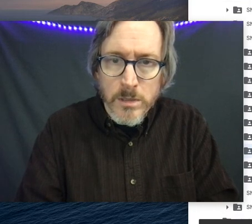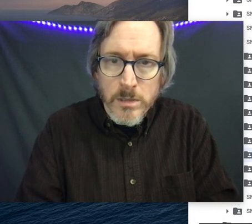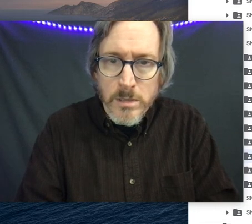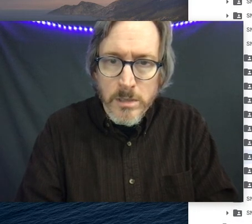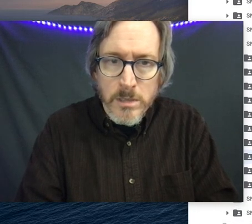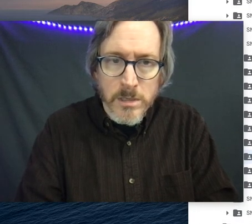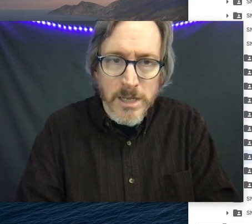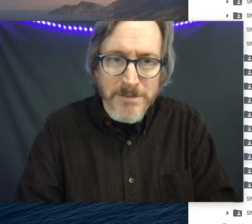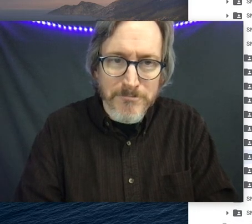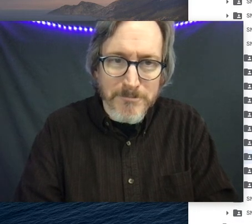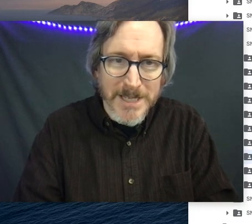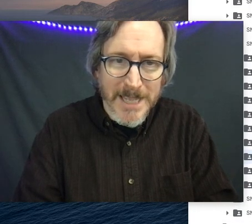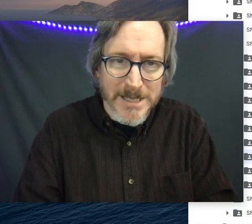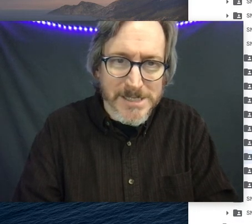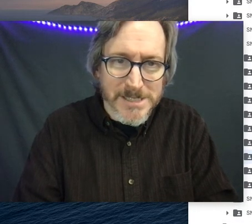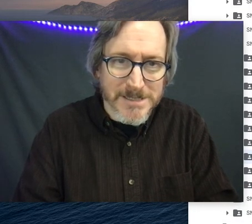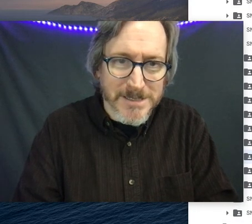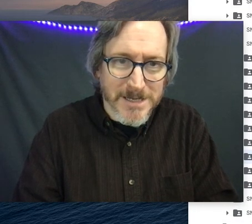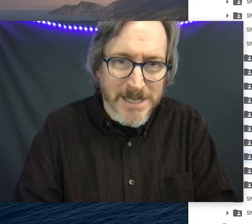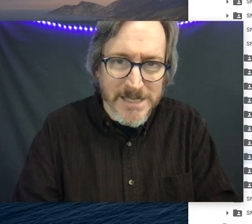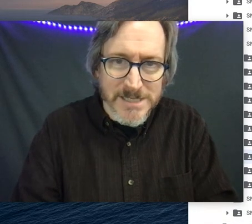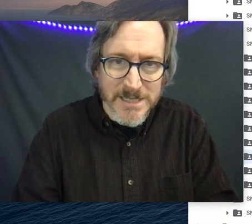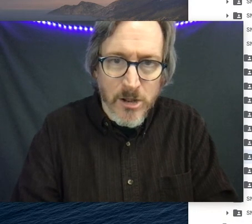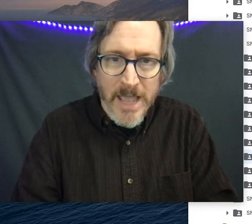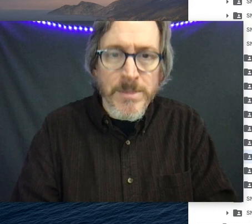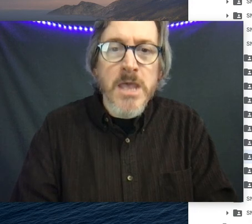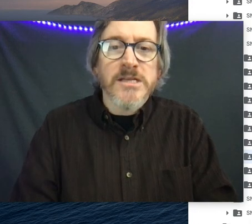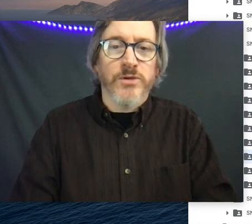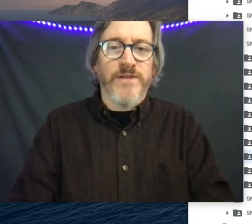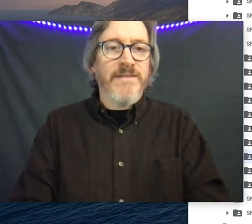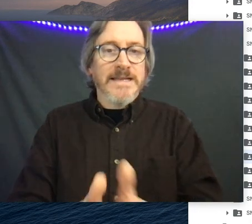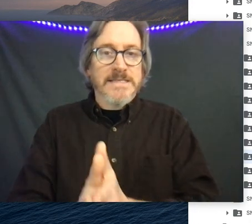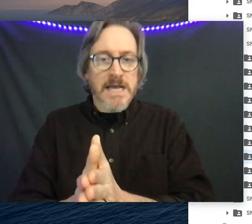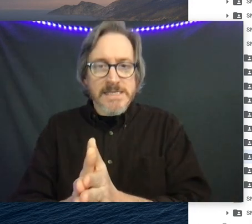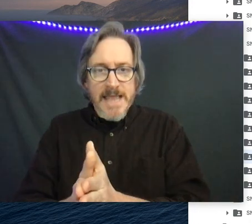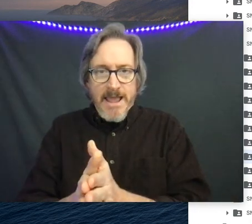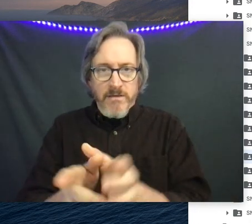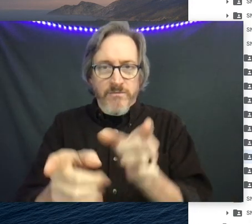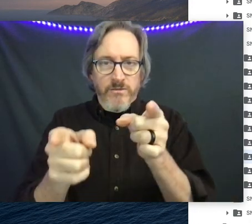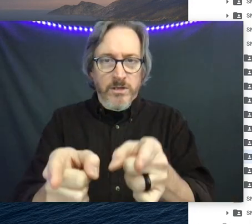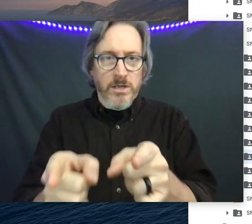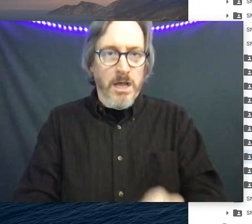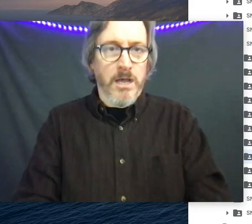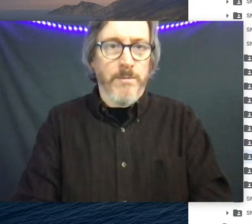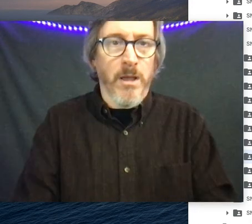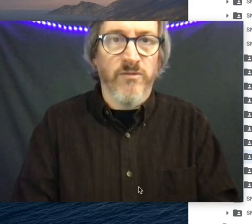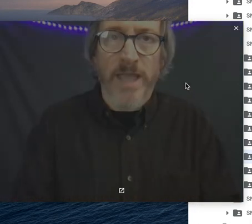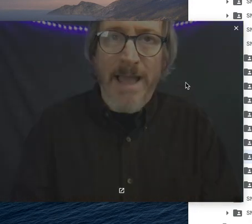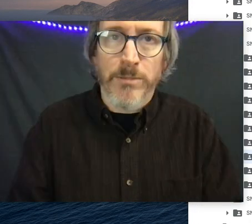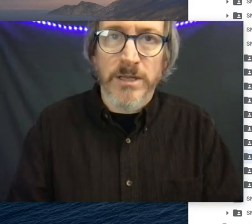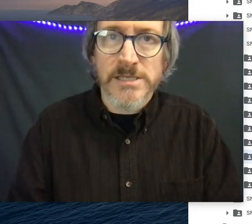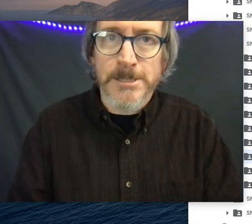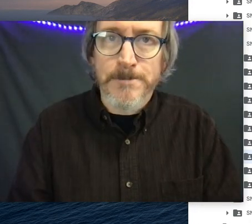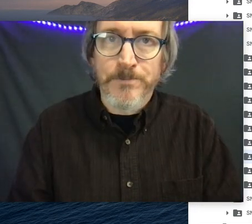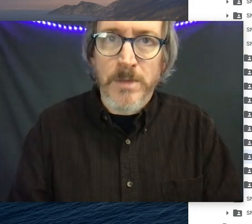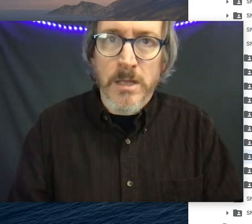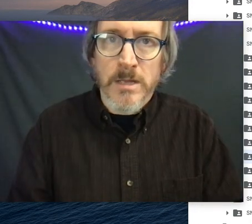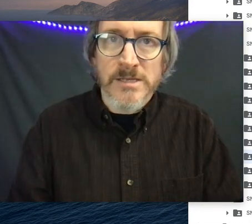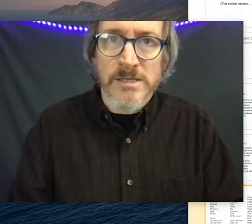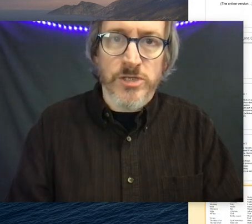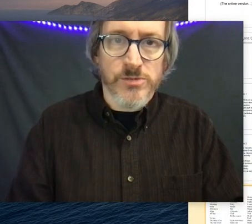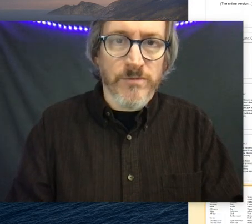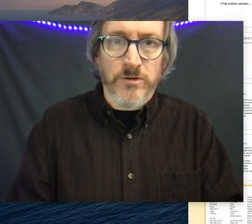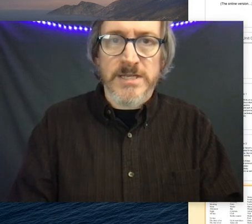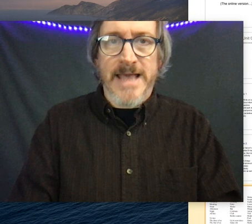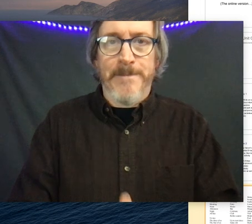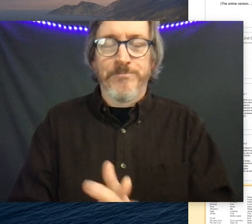Hello. I can't see that. Okay, so 5.8 does have a vocab list,